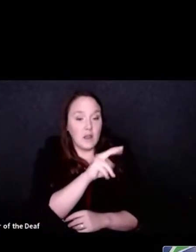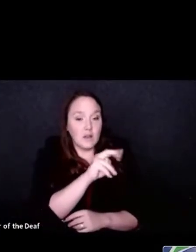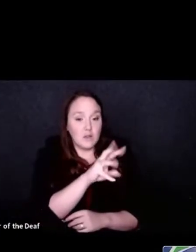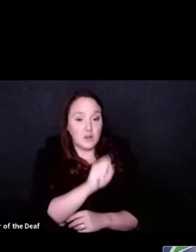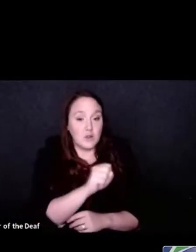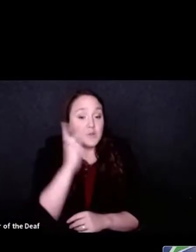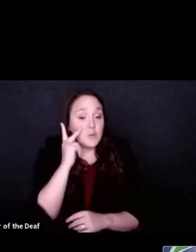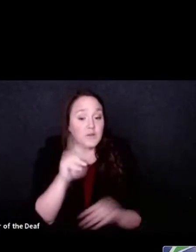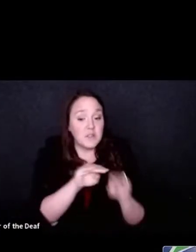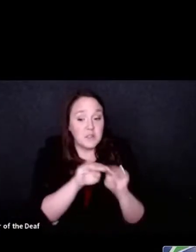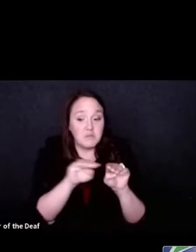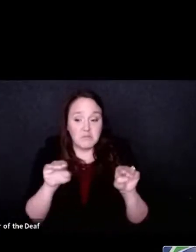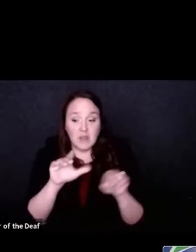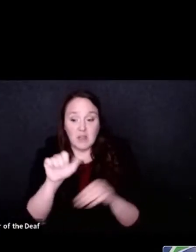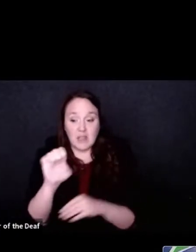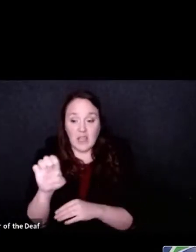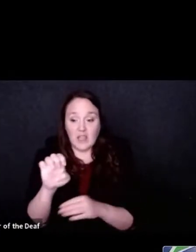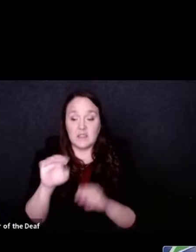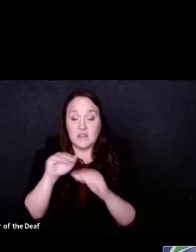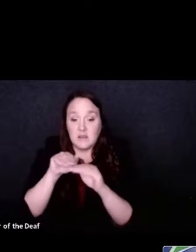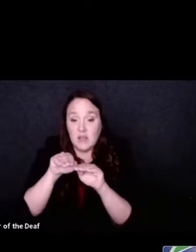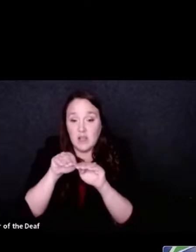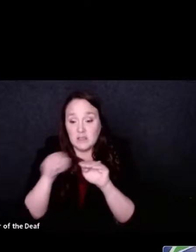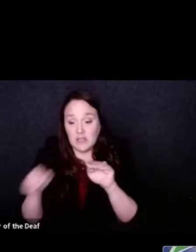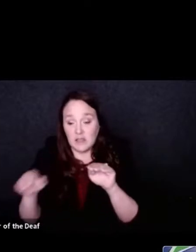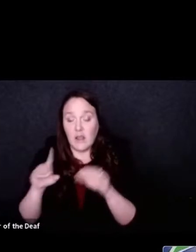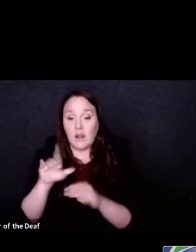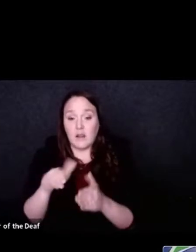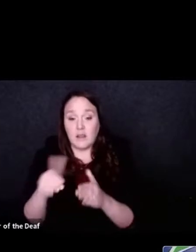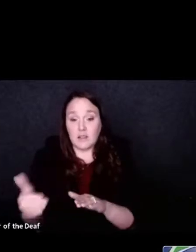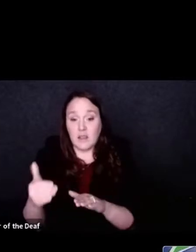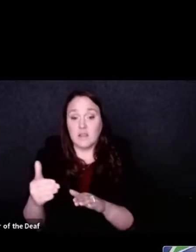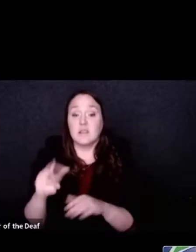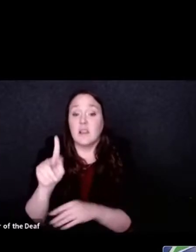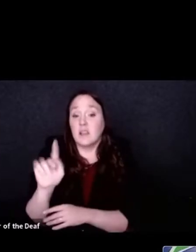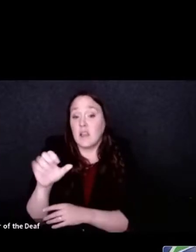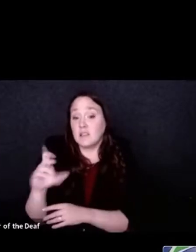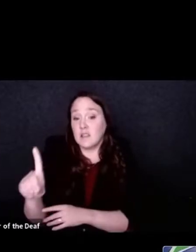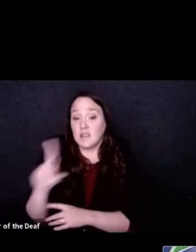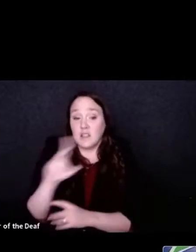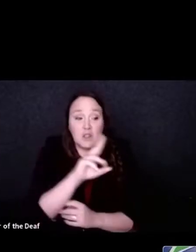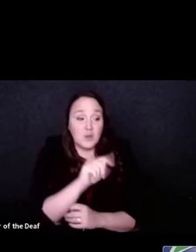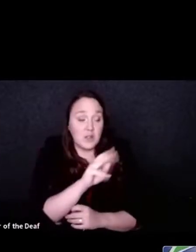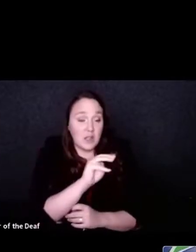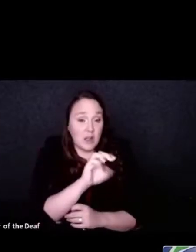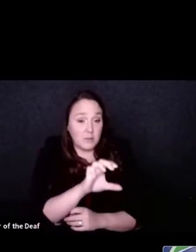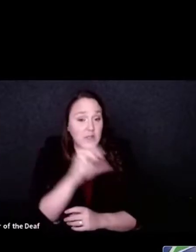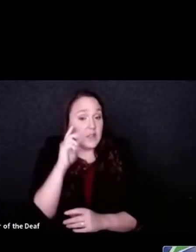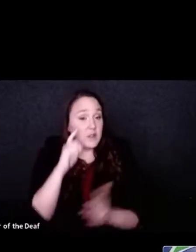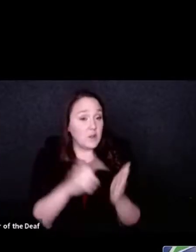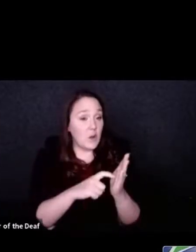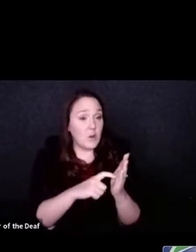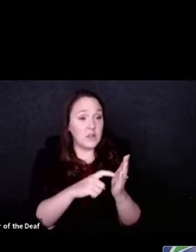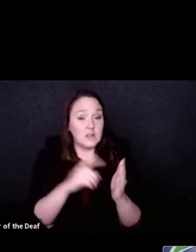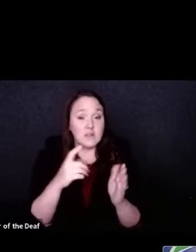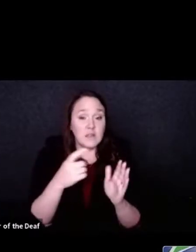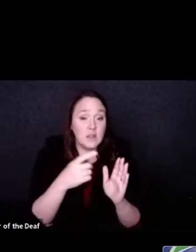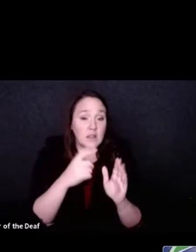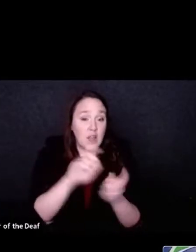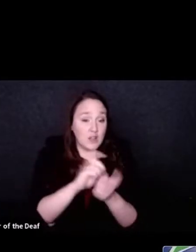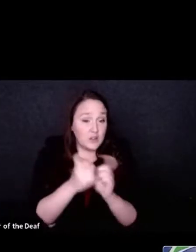in deaths. Have either of the KCHD or UT Medical Center noticed a change in which demographics are getting